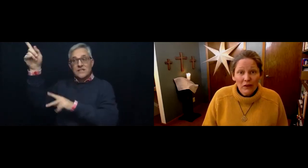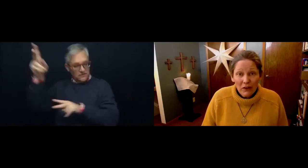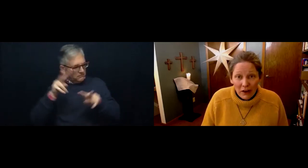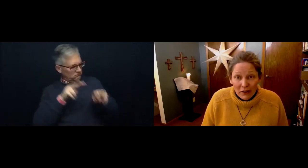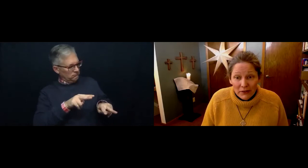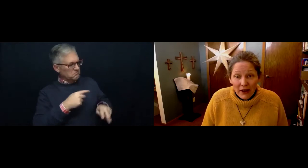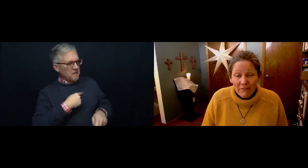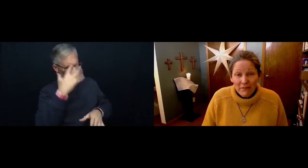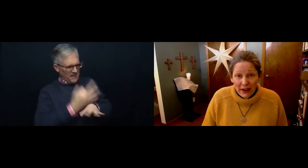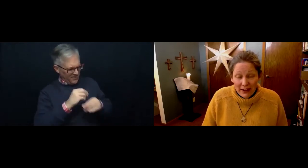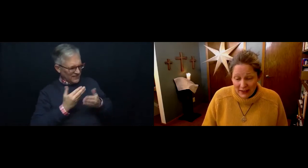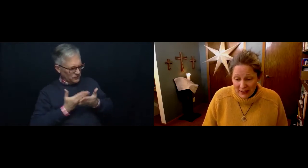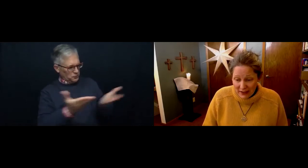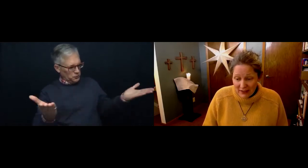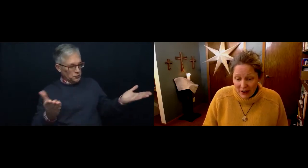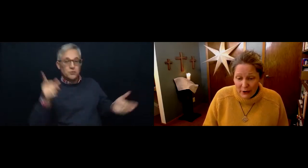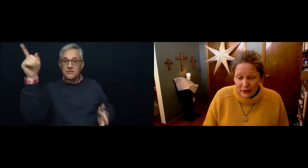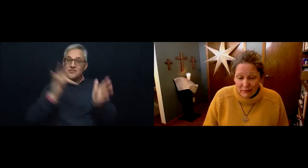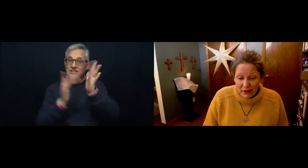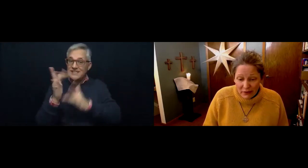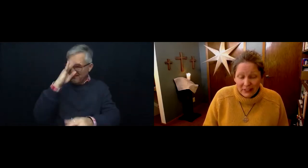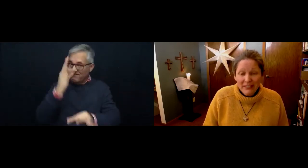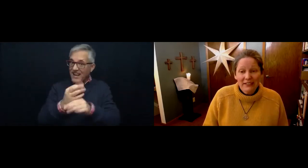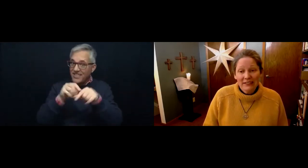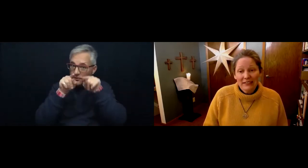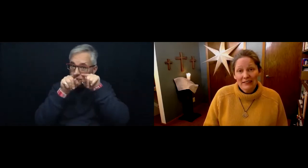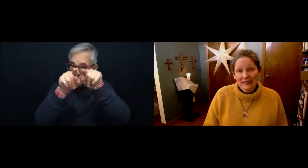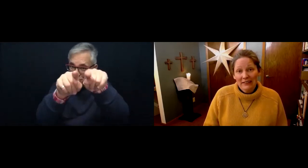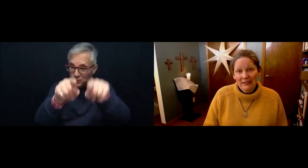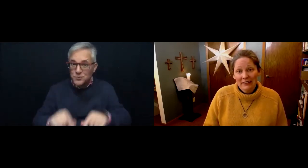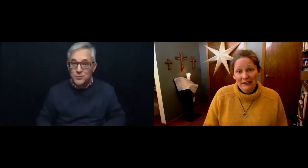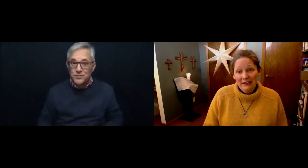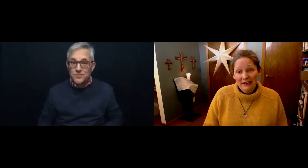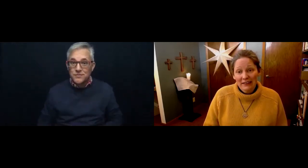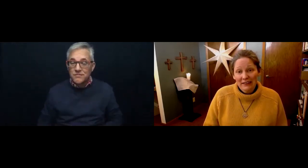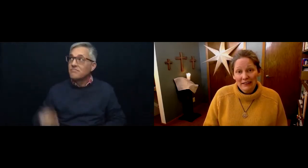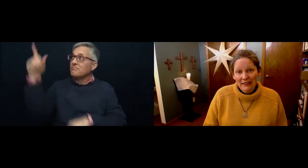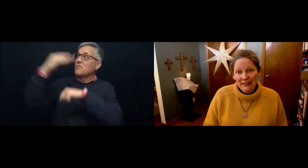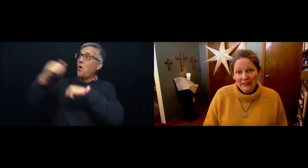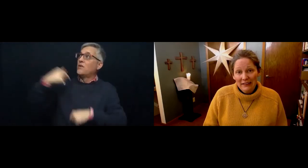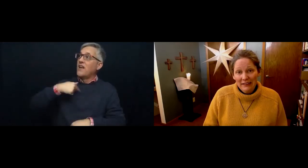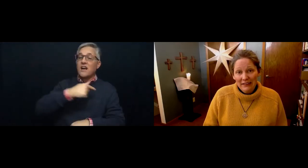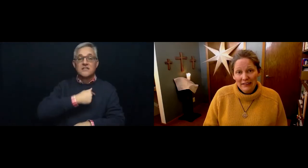And we are called to have faith in our communities.